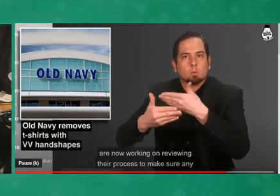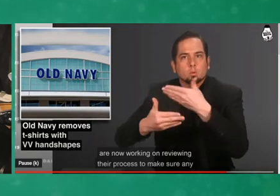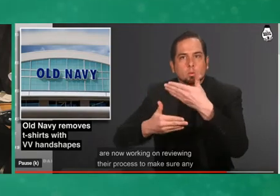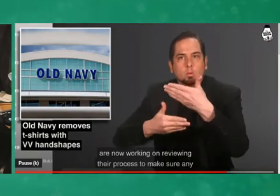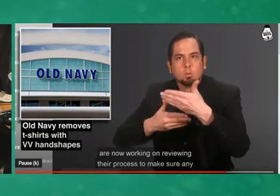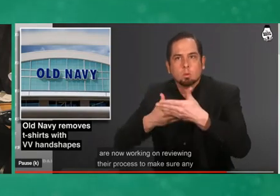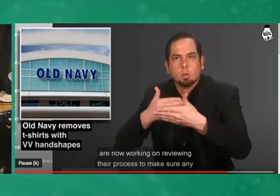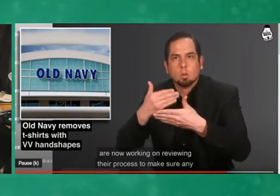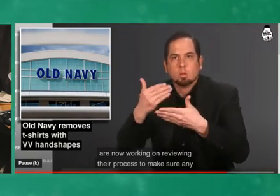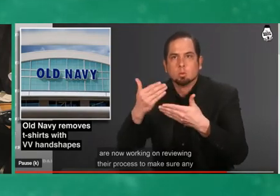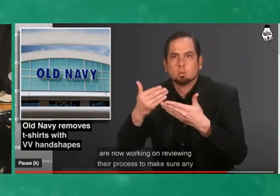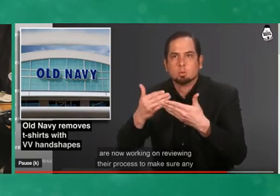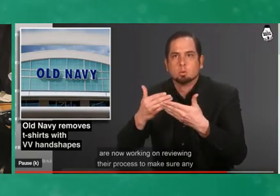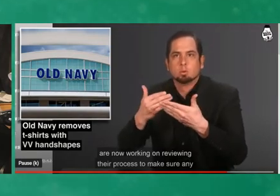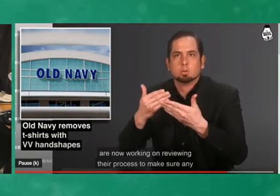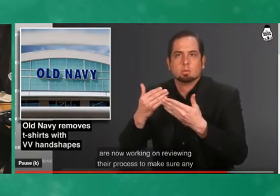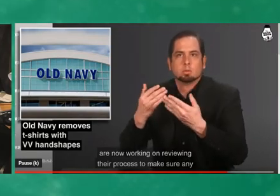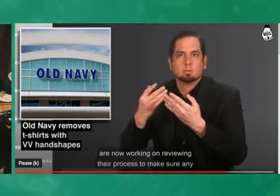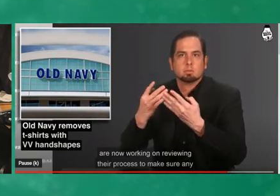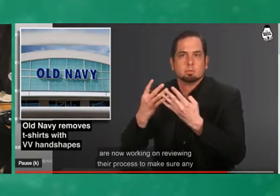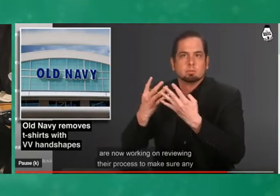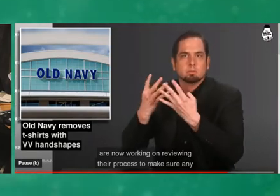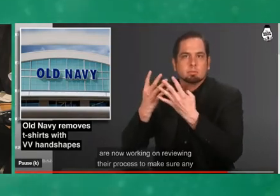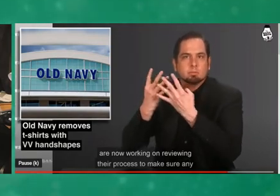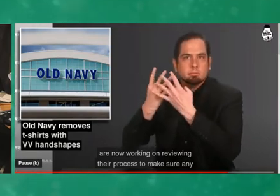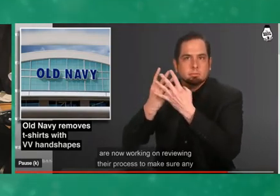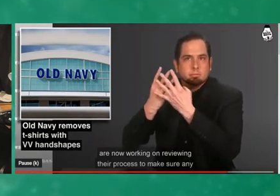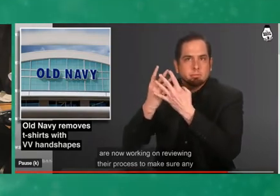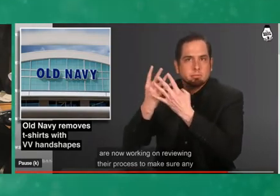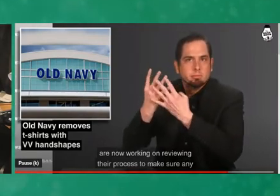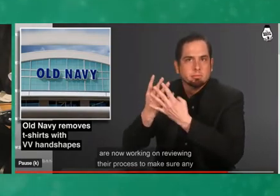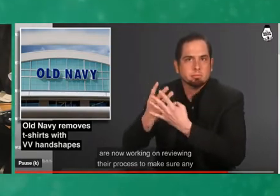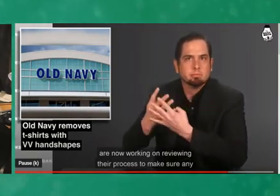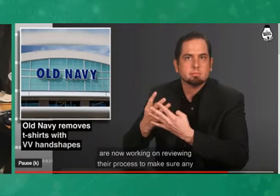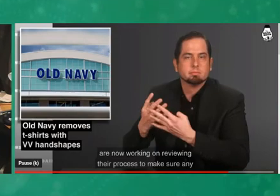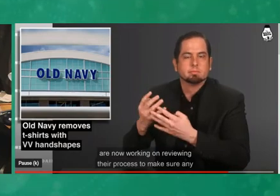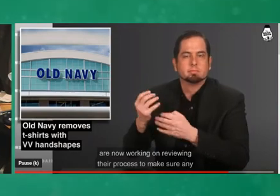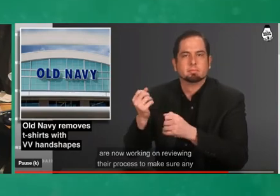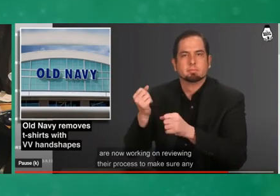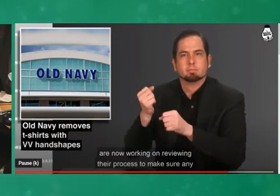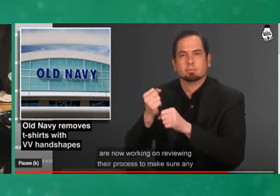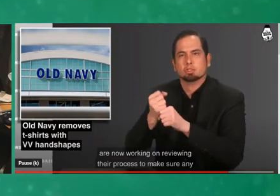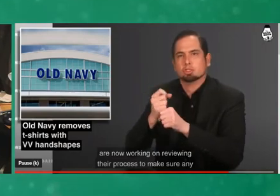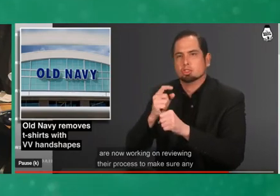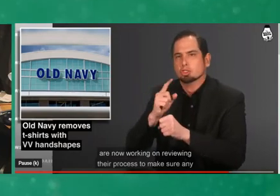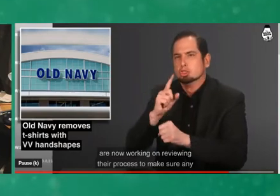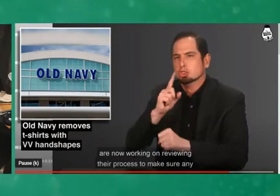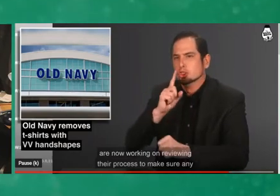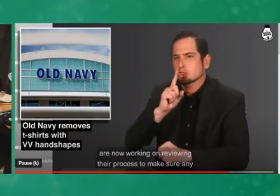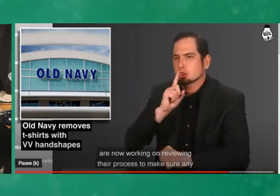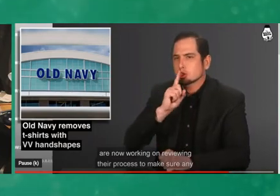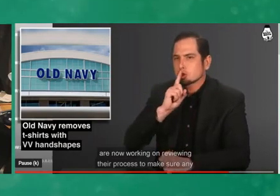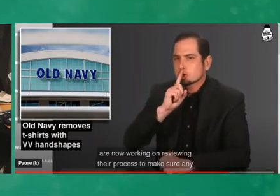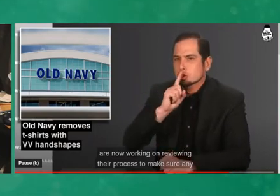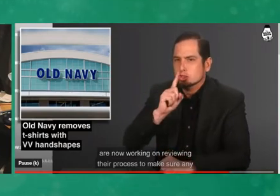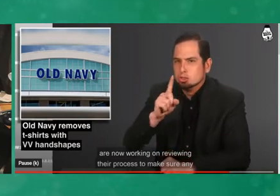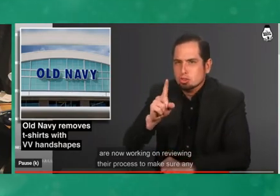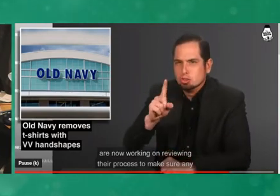got, the process that they have, the listings for the things that they're selling on the sites. They